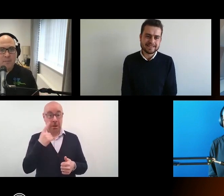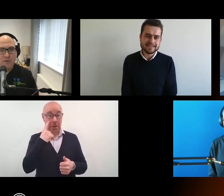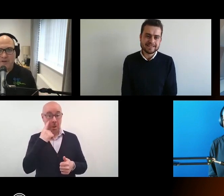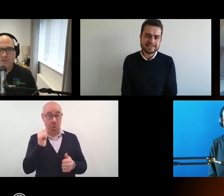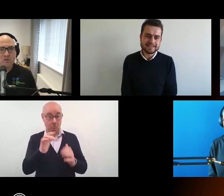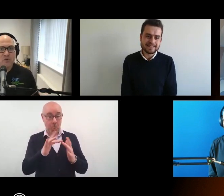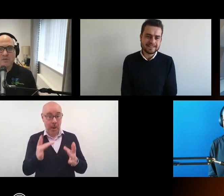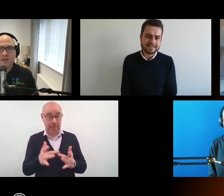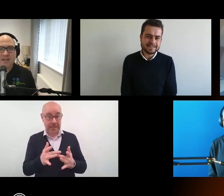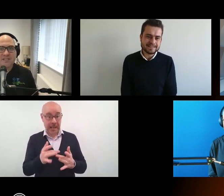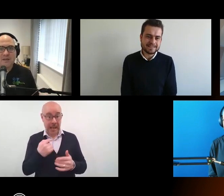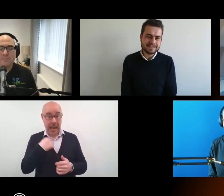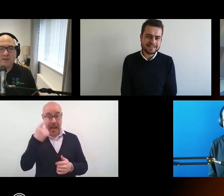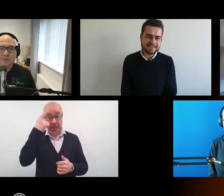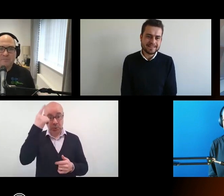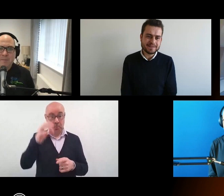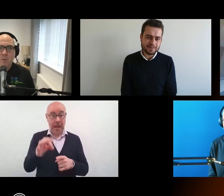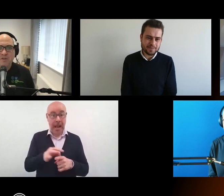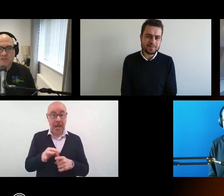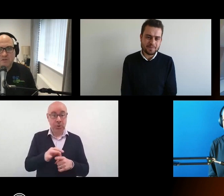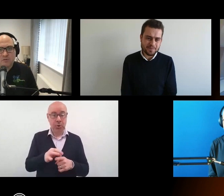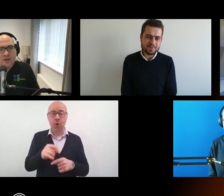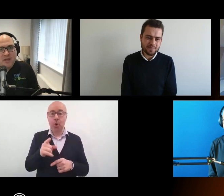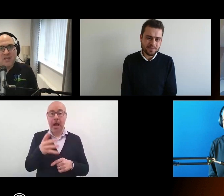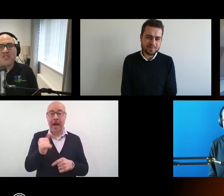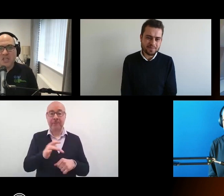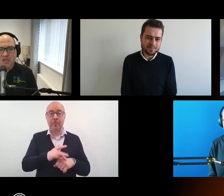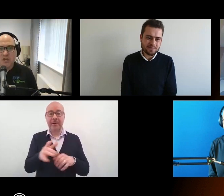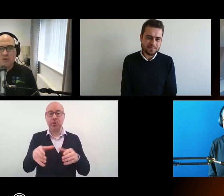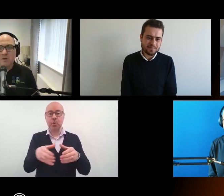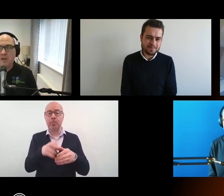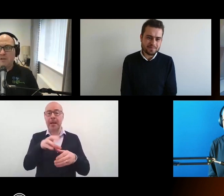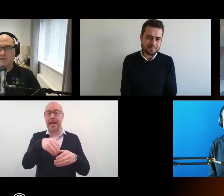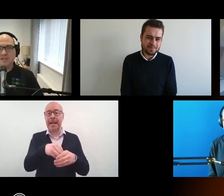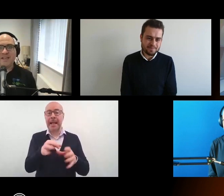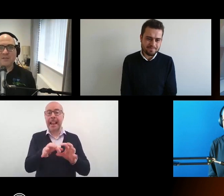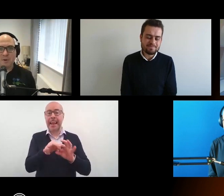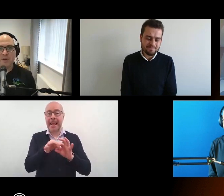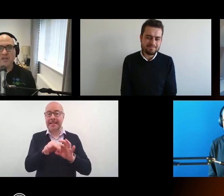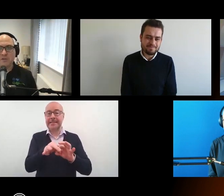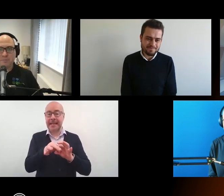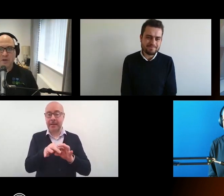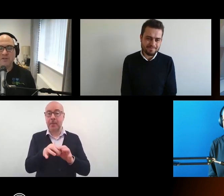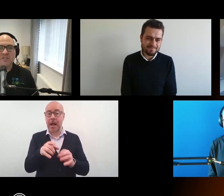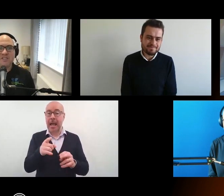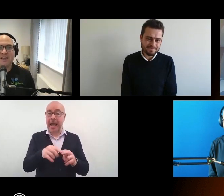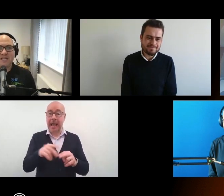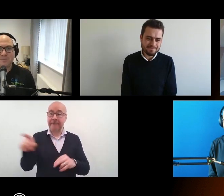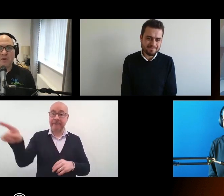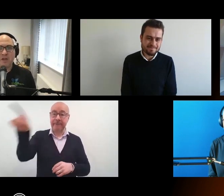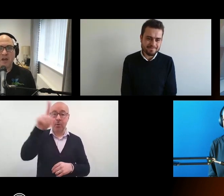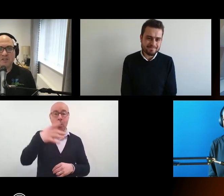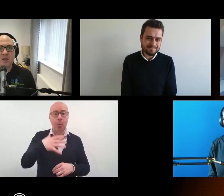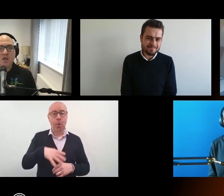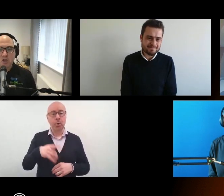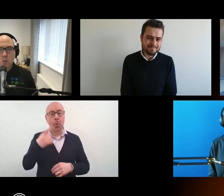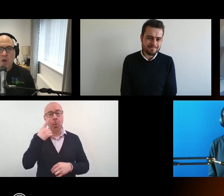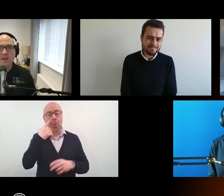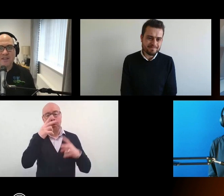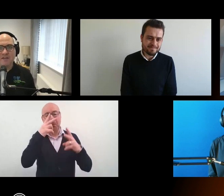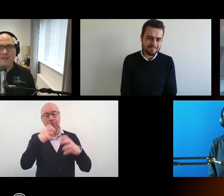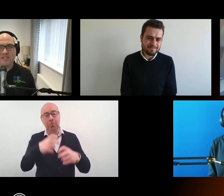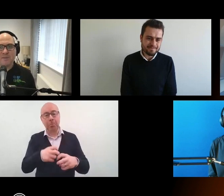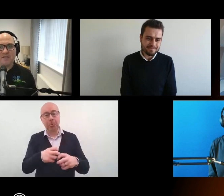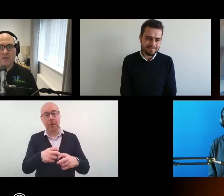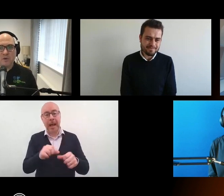are professional groups on LinkedIn. But if people want to sort of continue this exploration beyond today's podcast, you